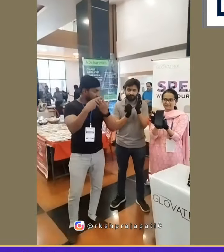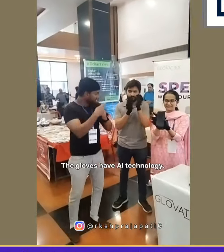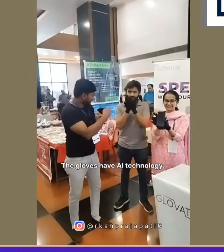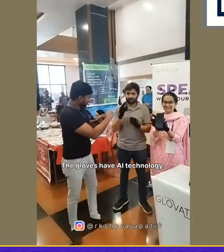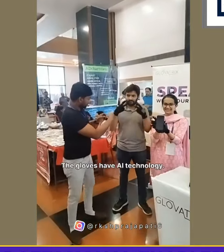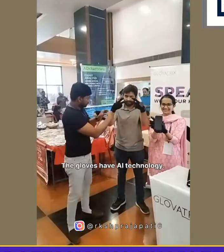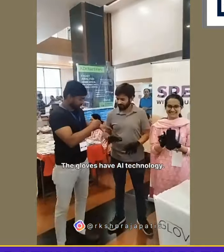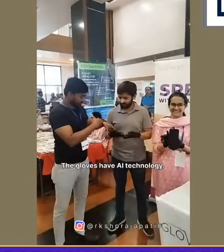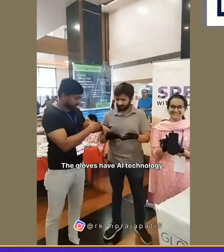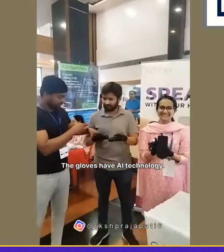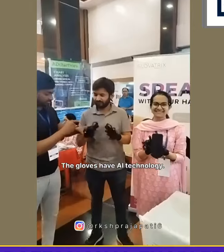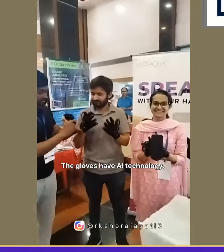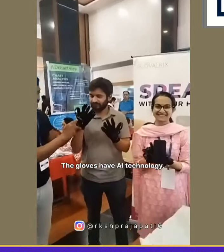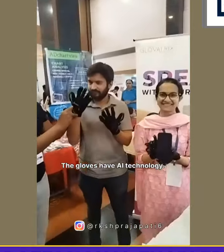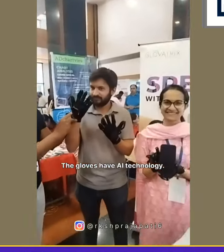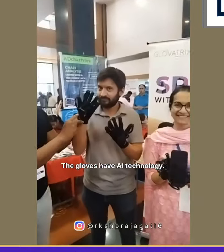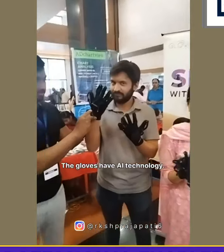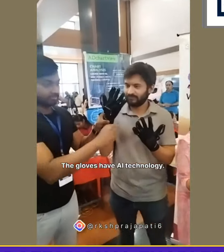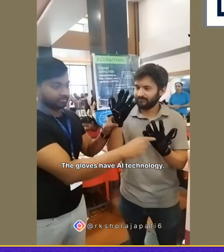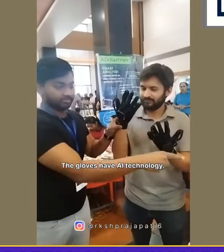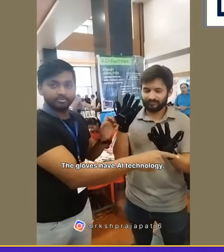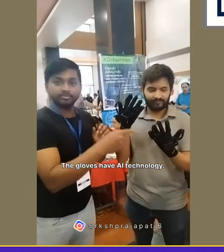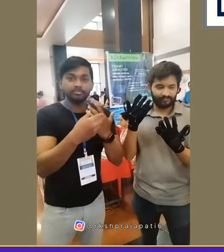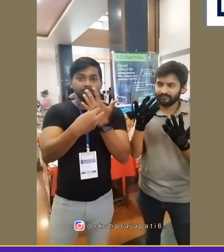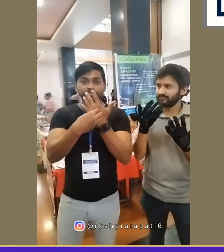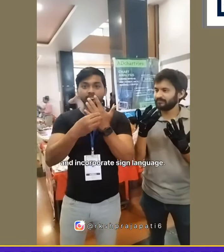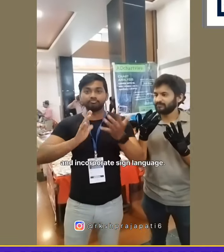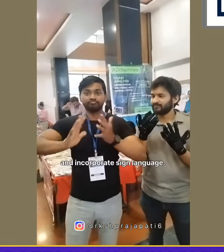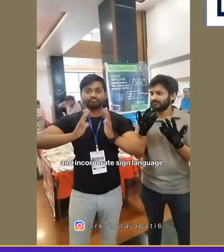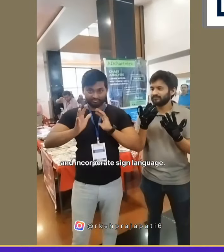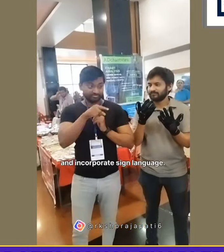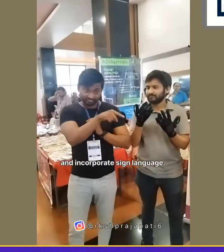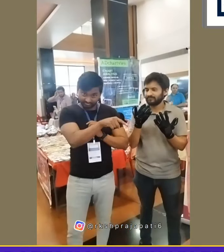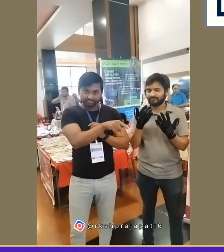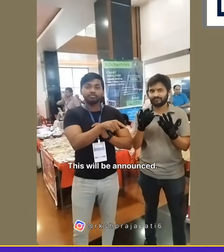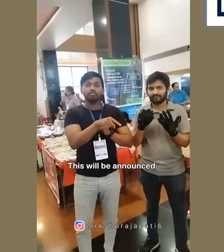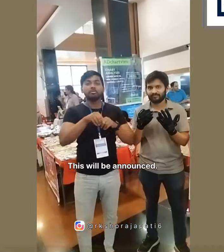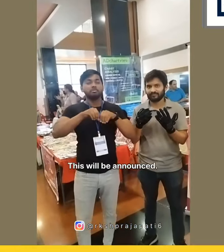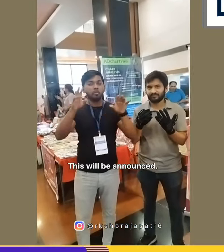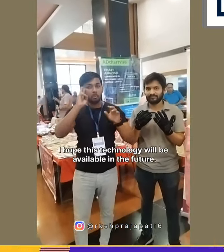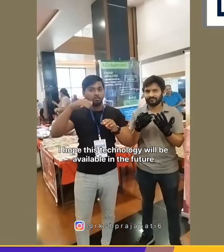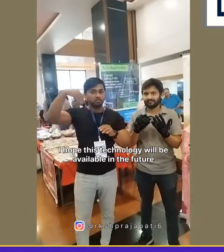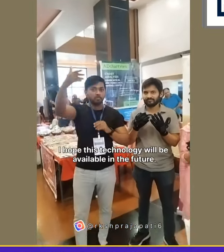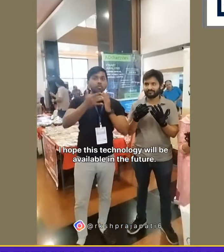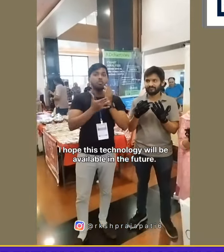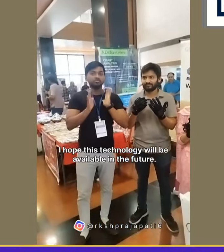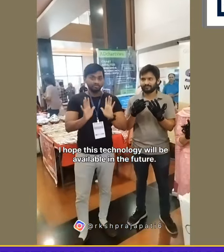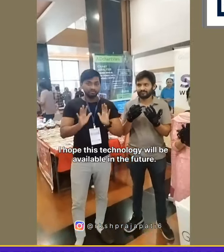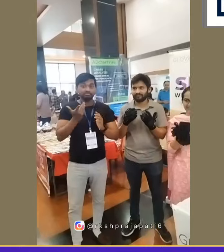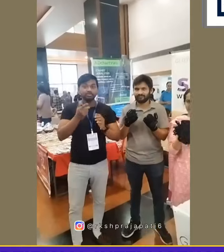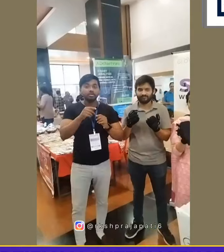on here is increasing the employability rate of the deaf and the speech impaired people. So we want to pilot